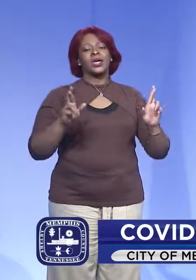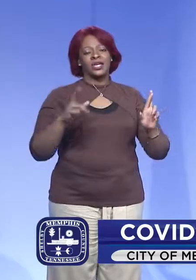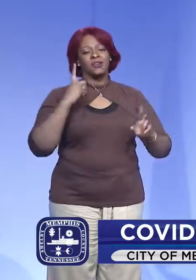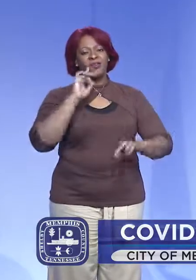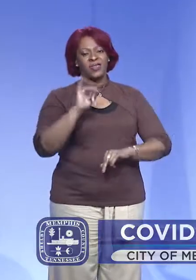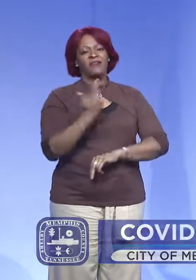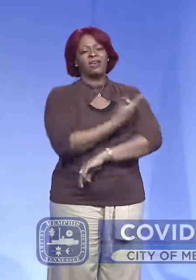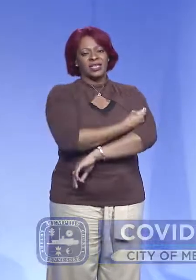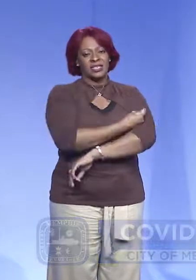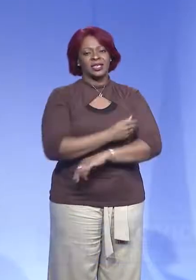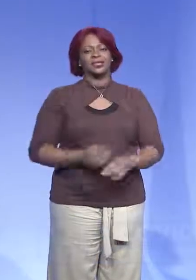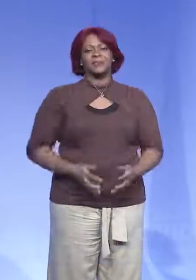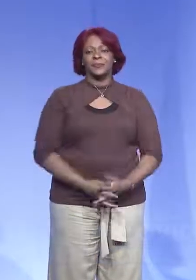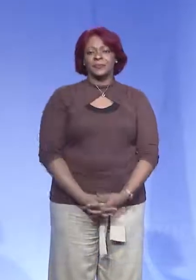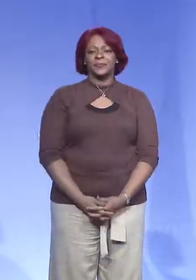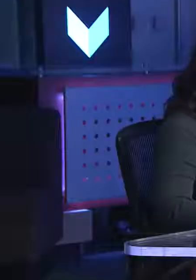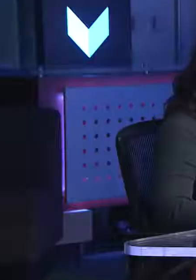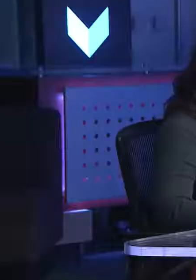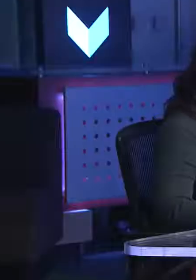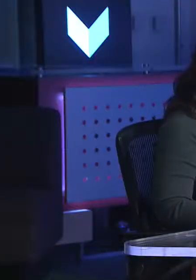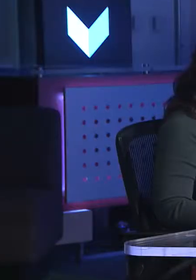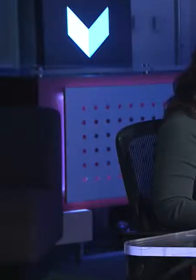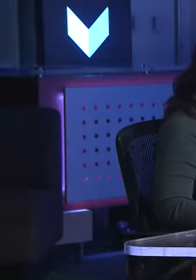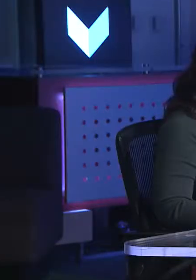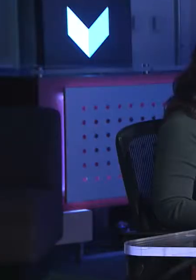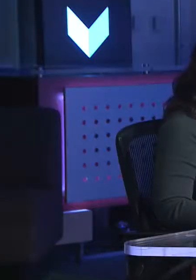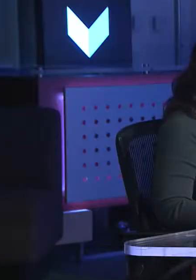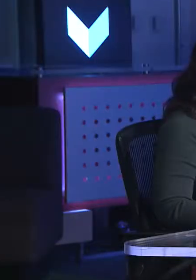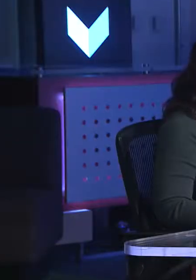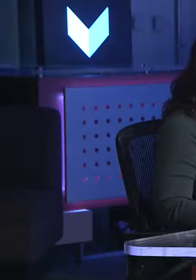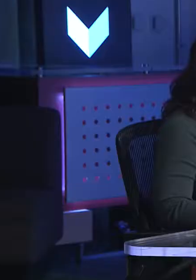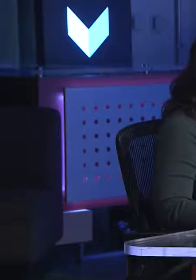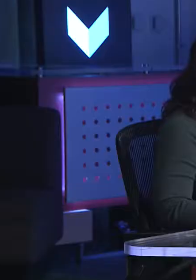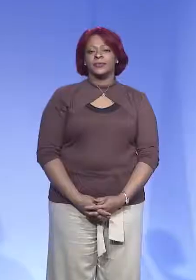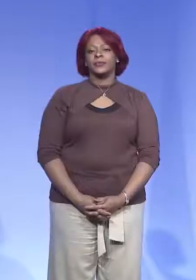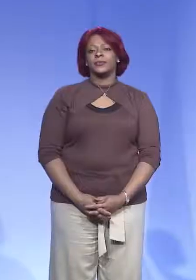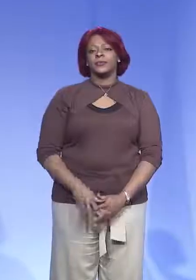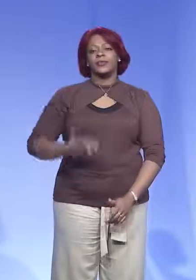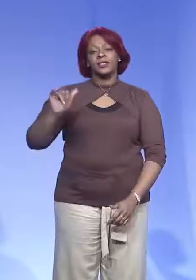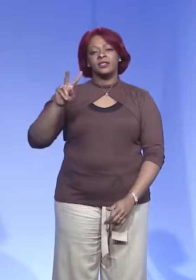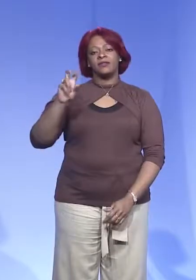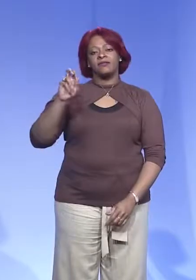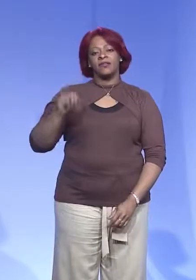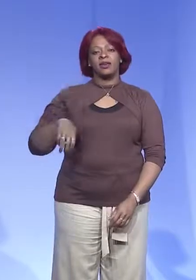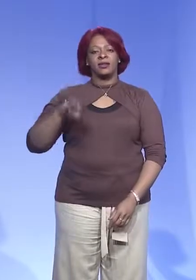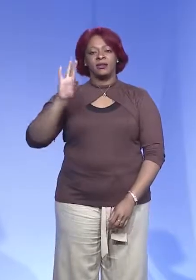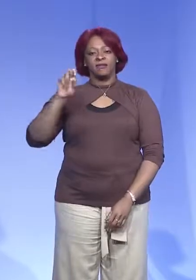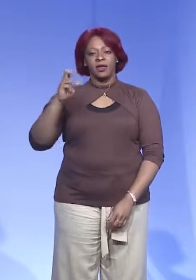in for that vaccine. Siobhan Riley, Fox 13.